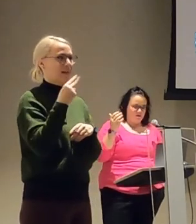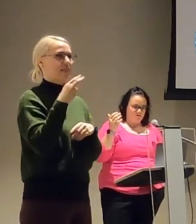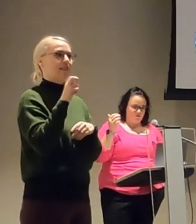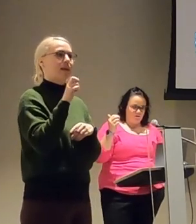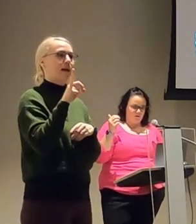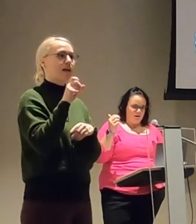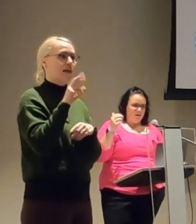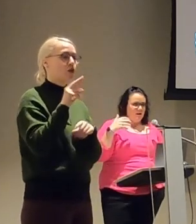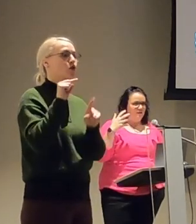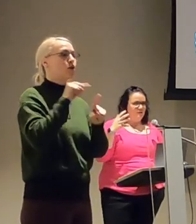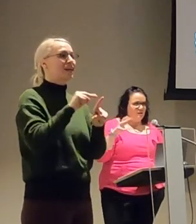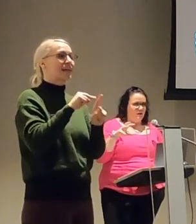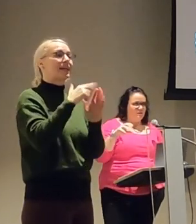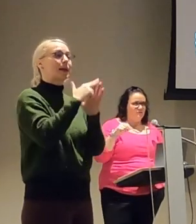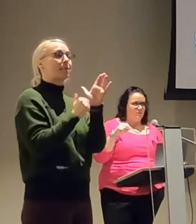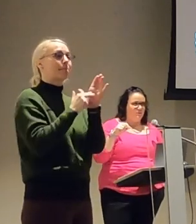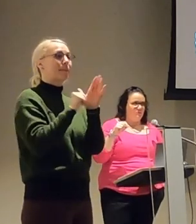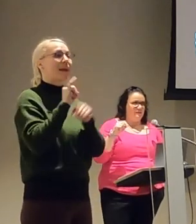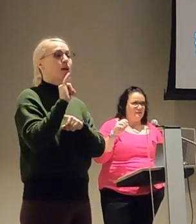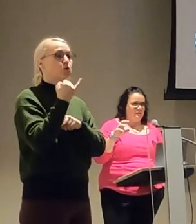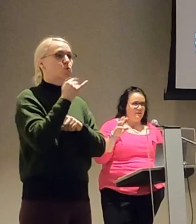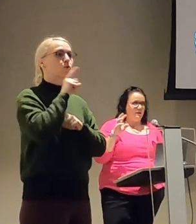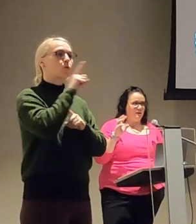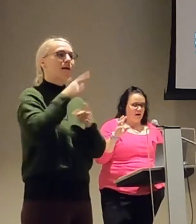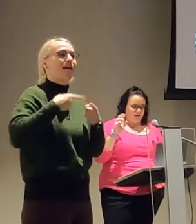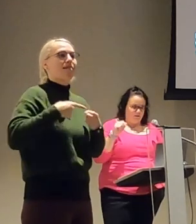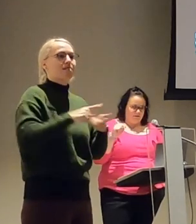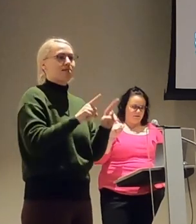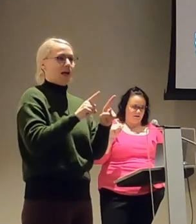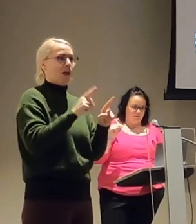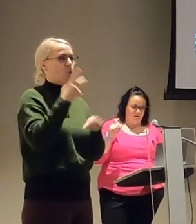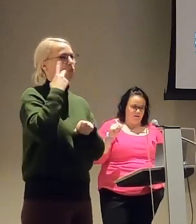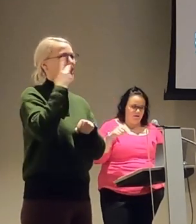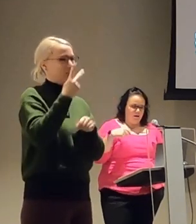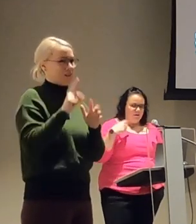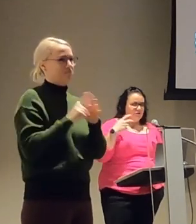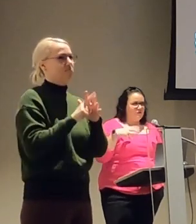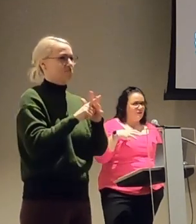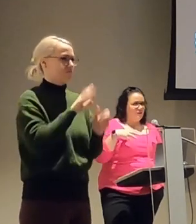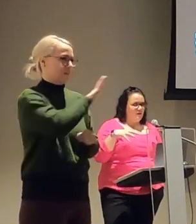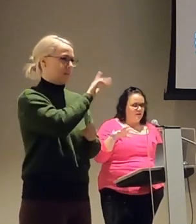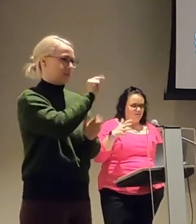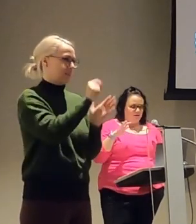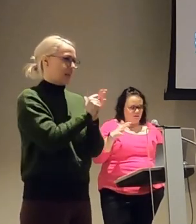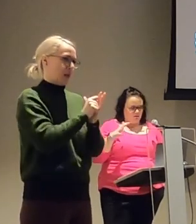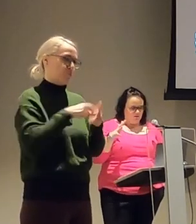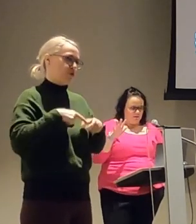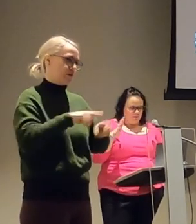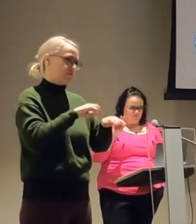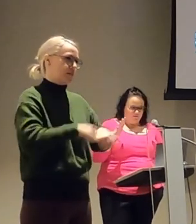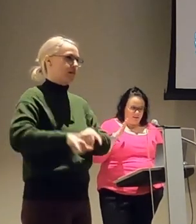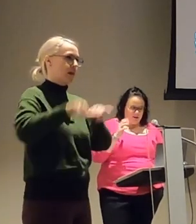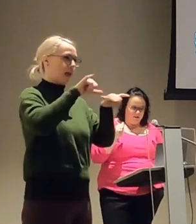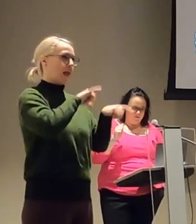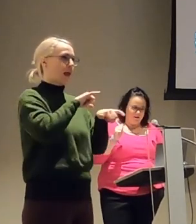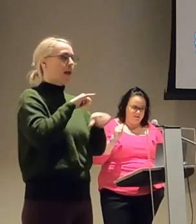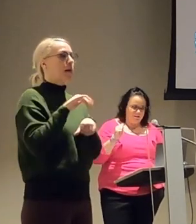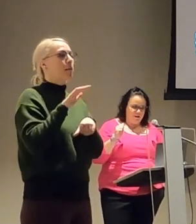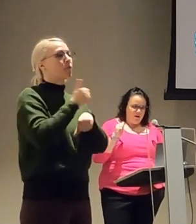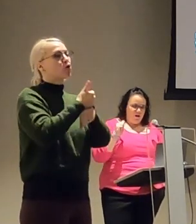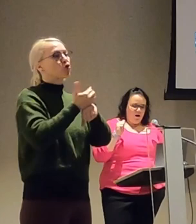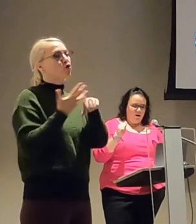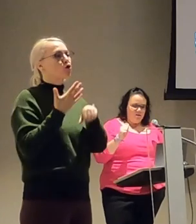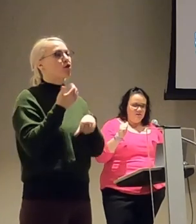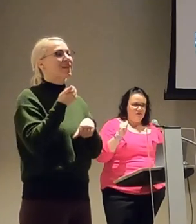his depiction of Judith kind of aligns with what we see a lot at this time period. So starting in the early